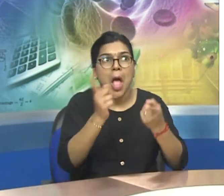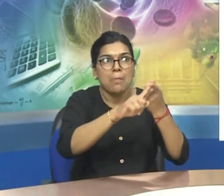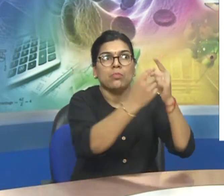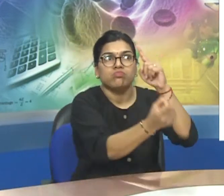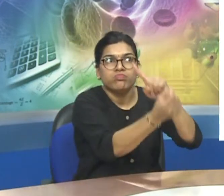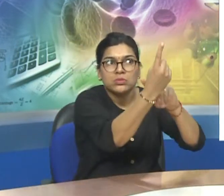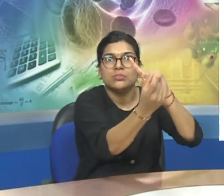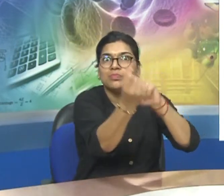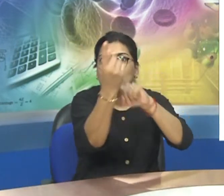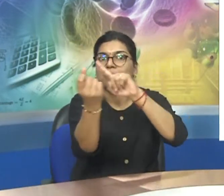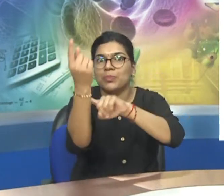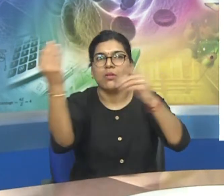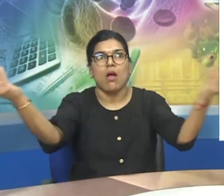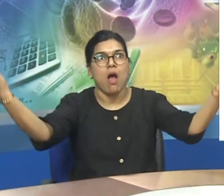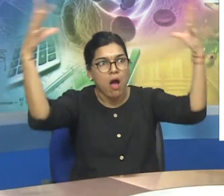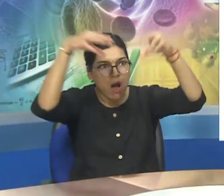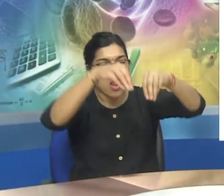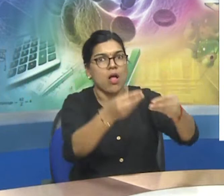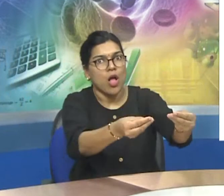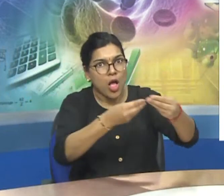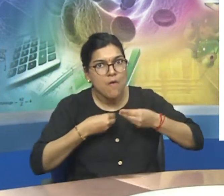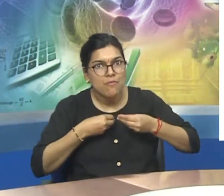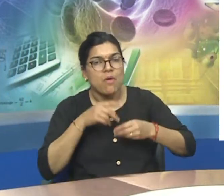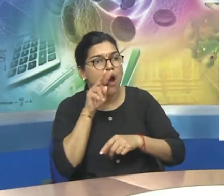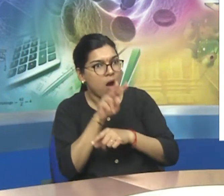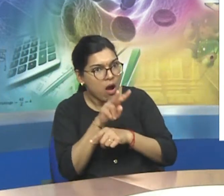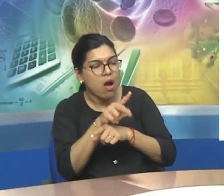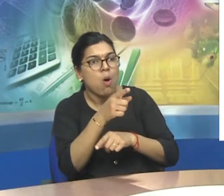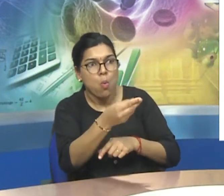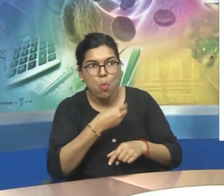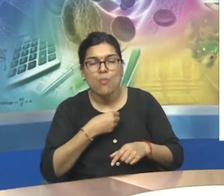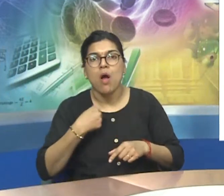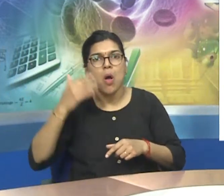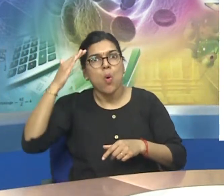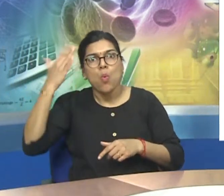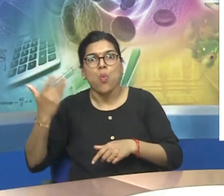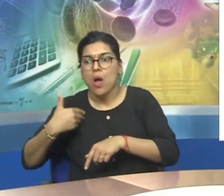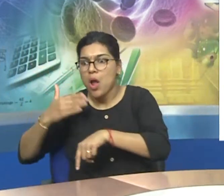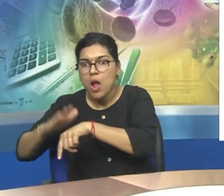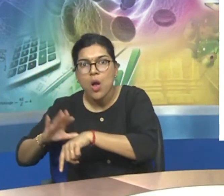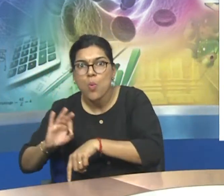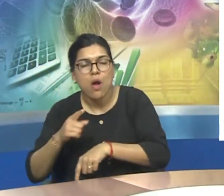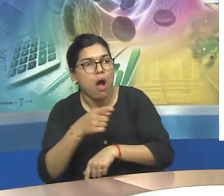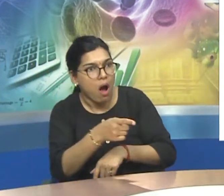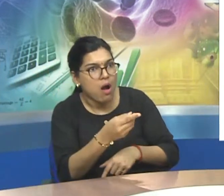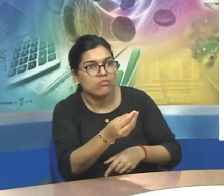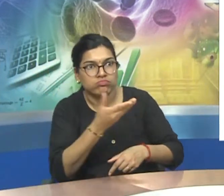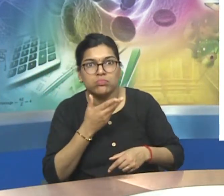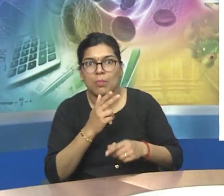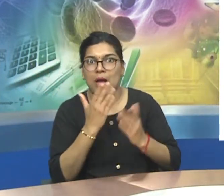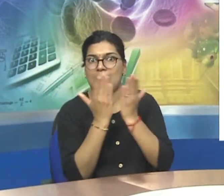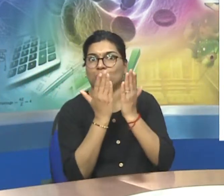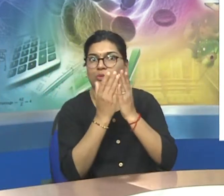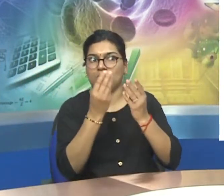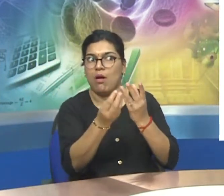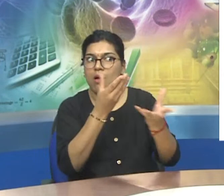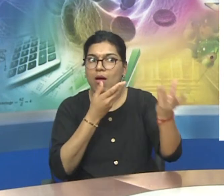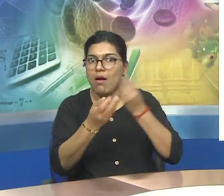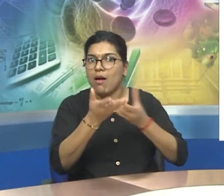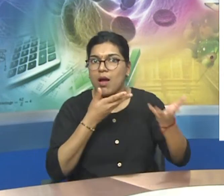Many interesting educational films are telecasted, and we can see so many